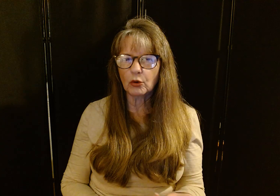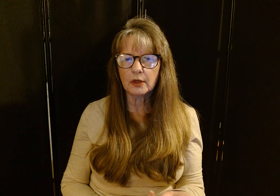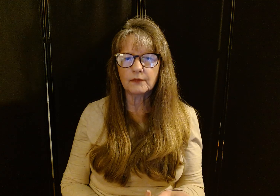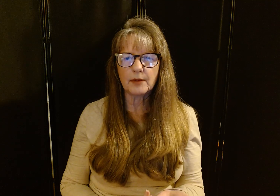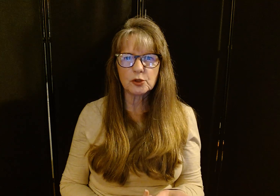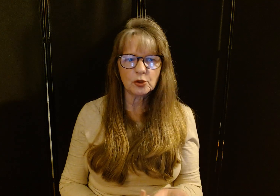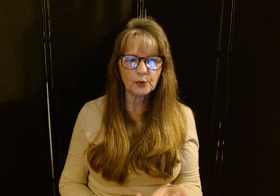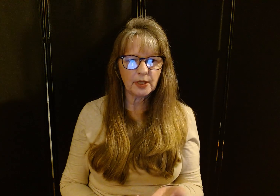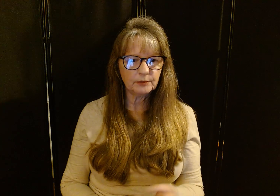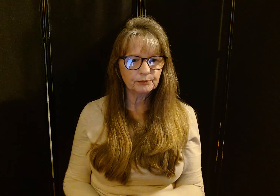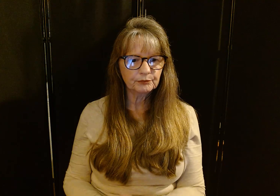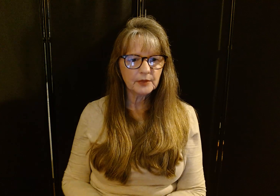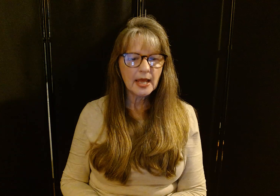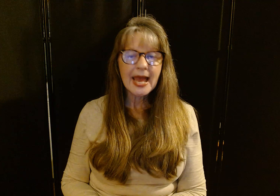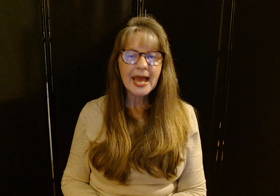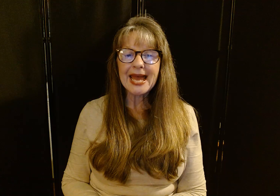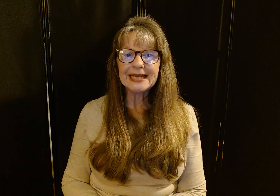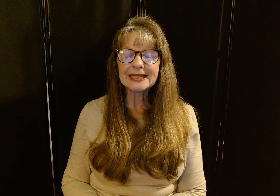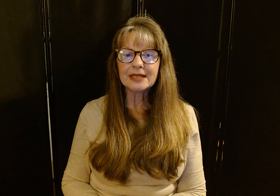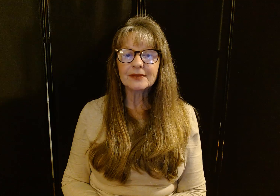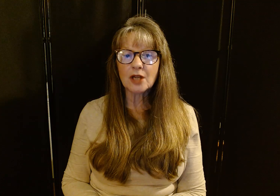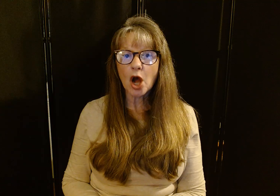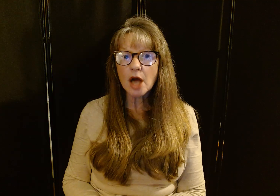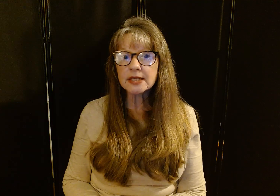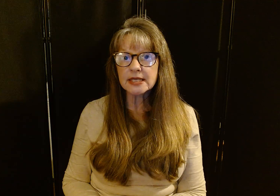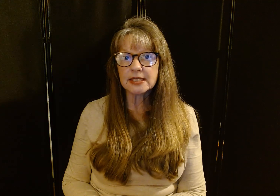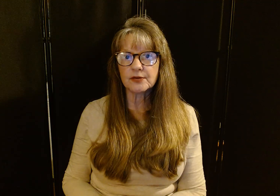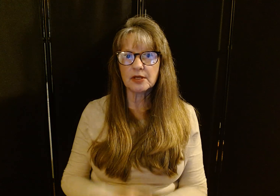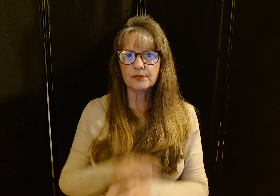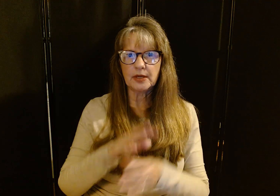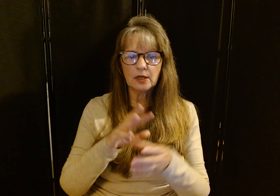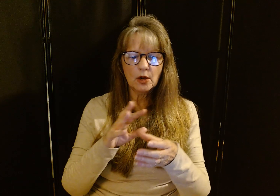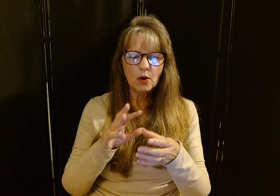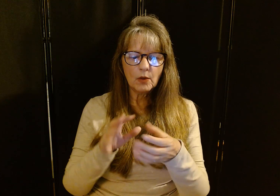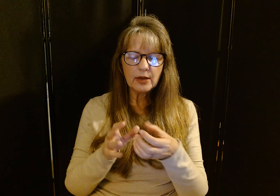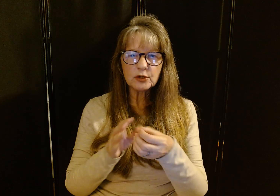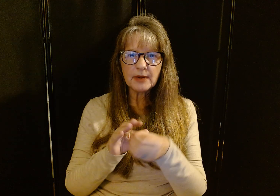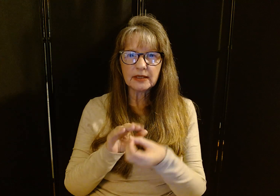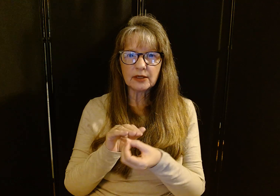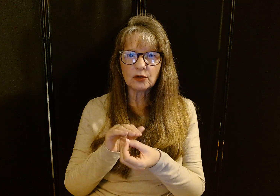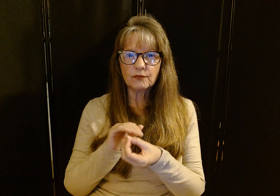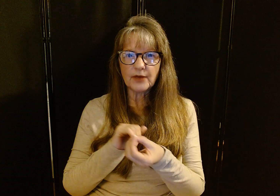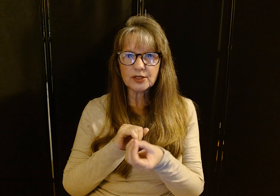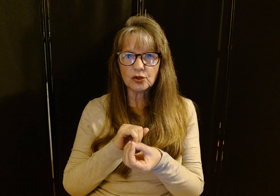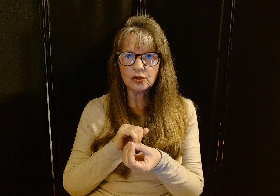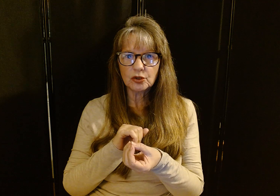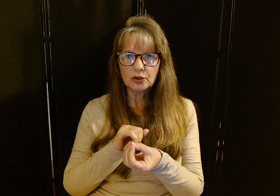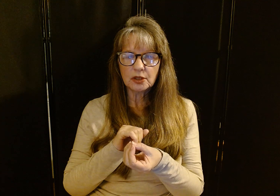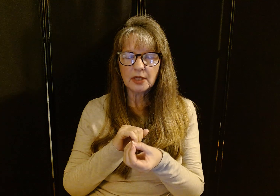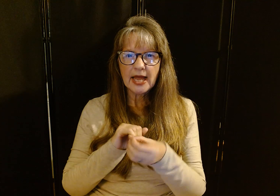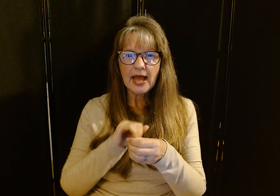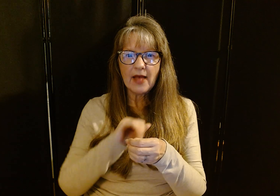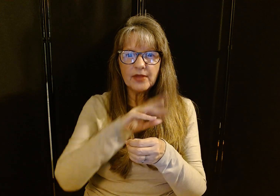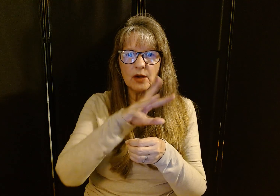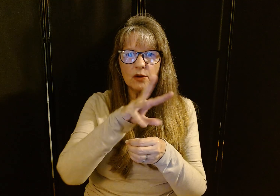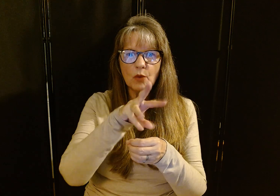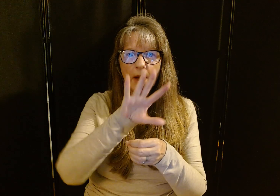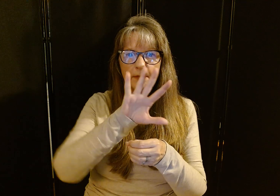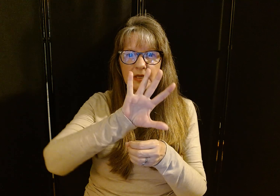if I'm interpreting. And the contents of something. Here's my little vessel, and then I'm going to